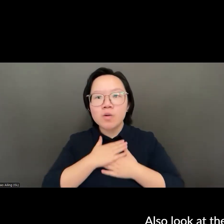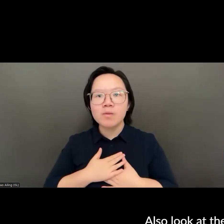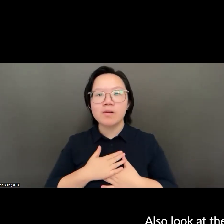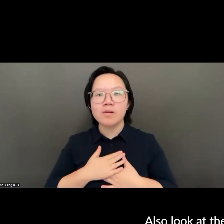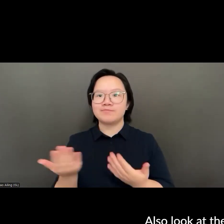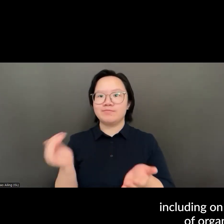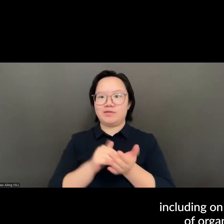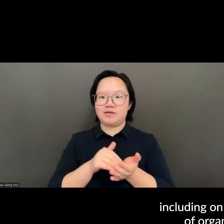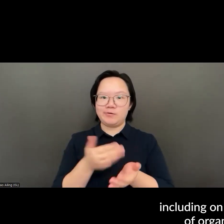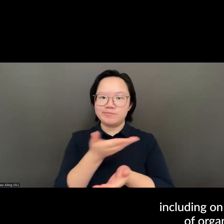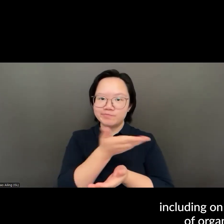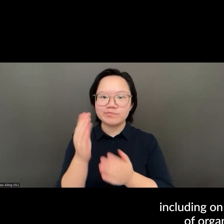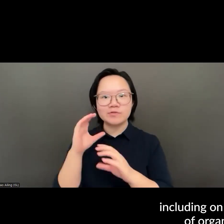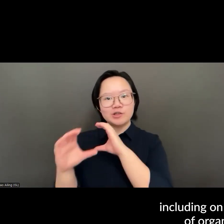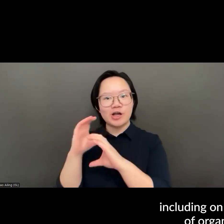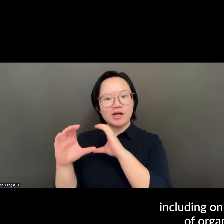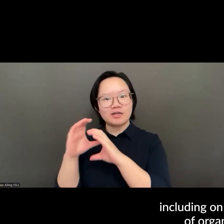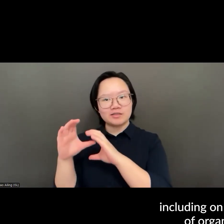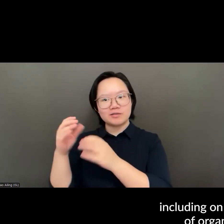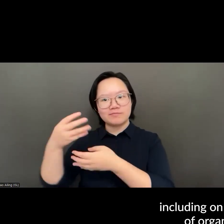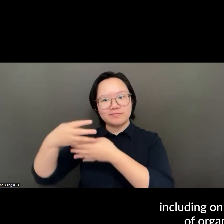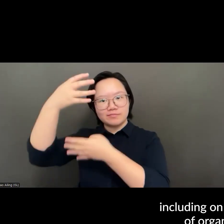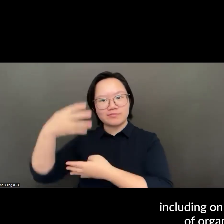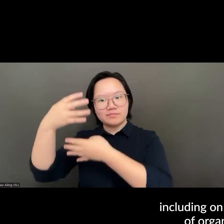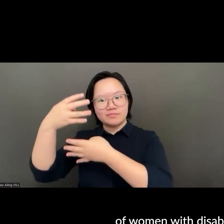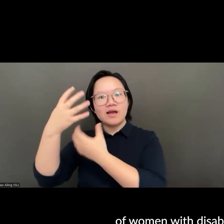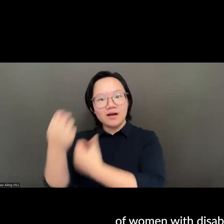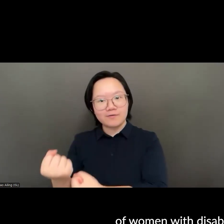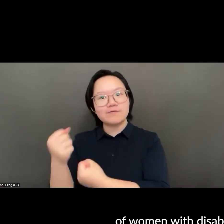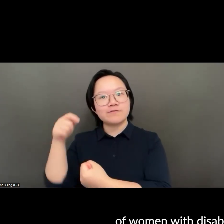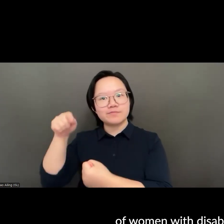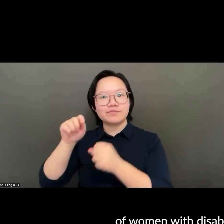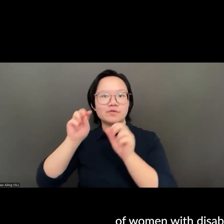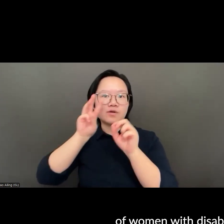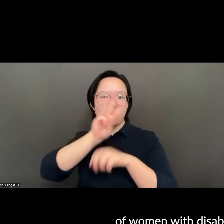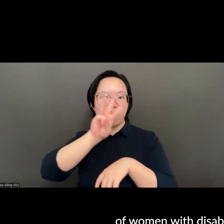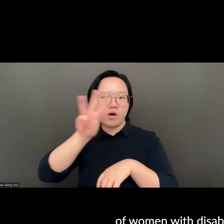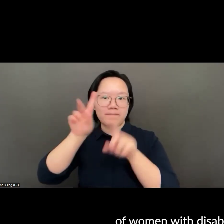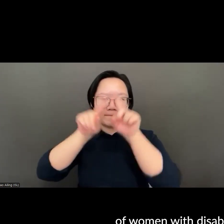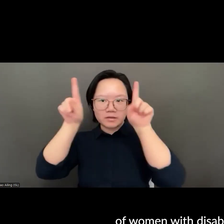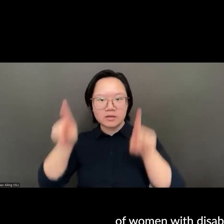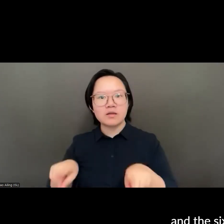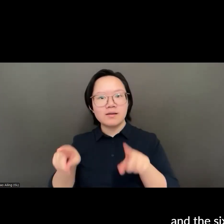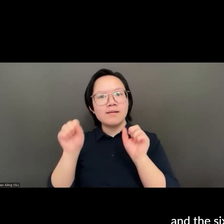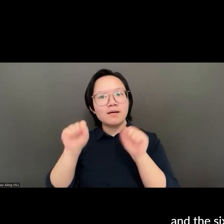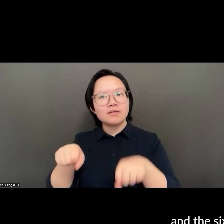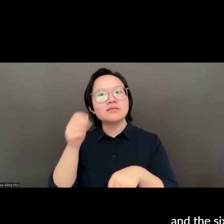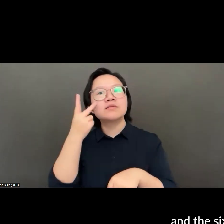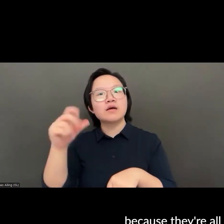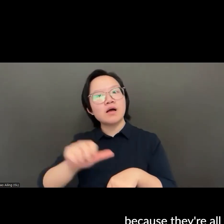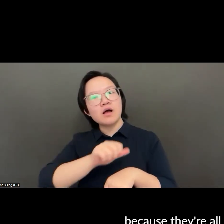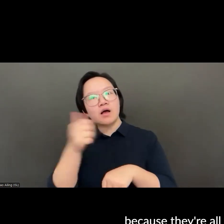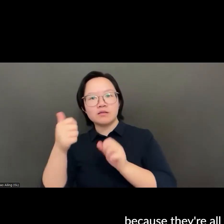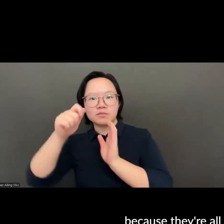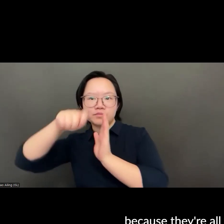other products, including on participation of organizations of women with disabilities in programming and the 6